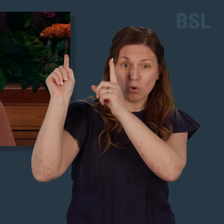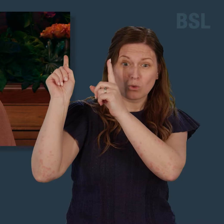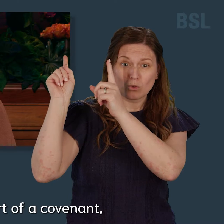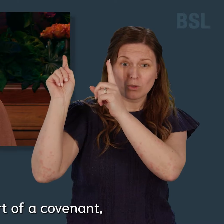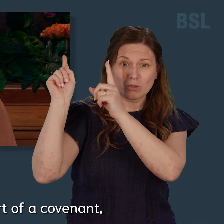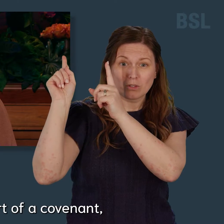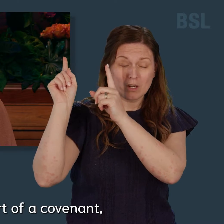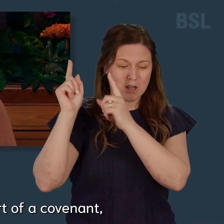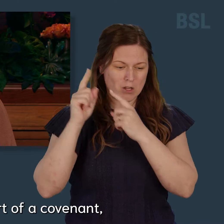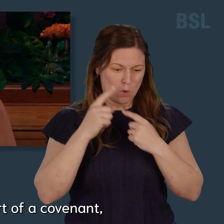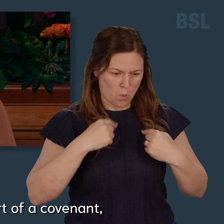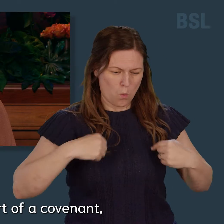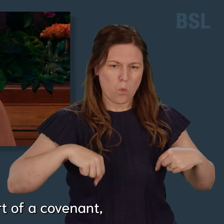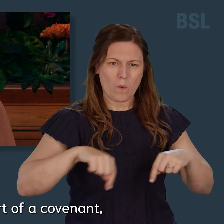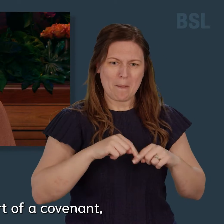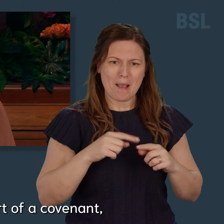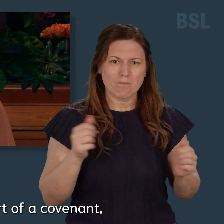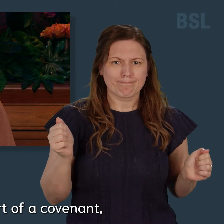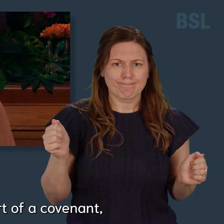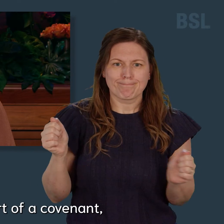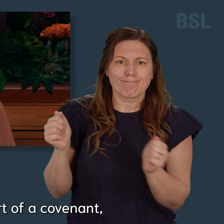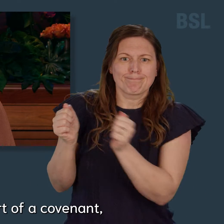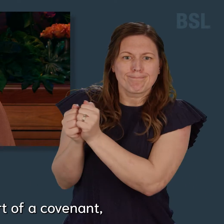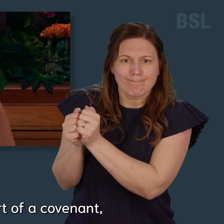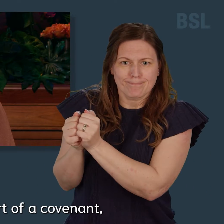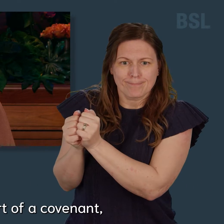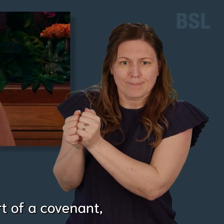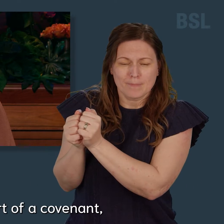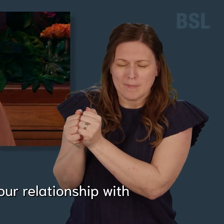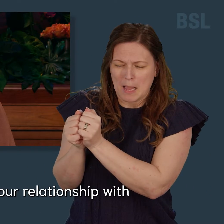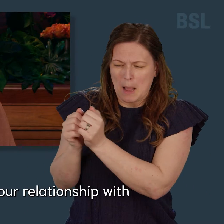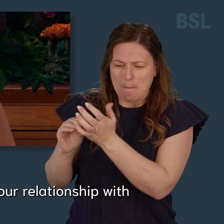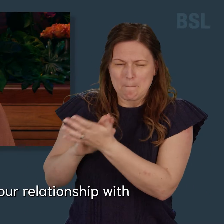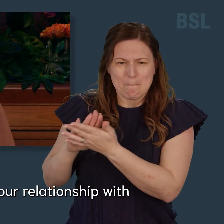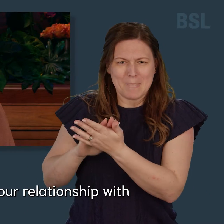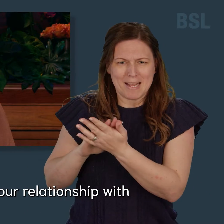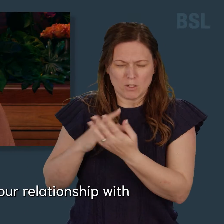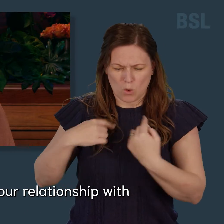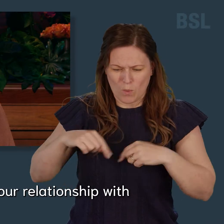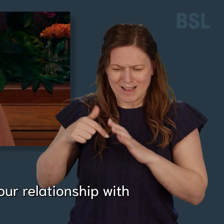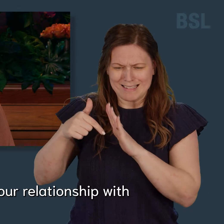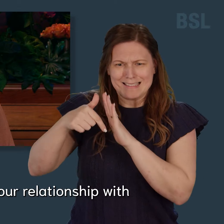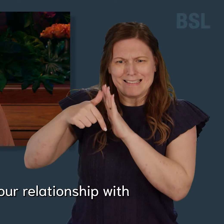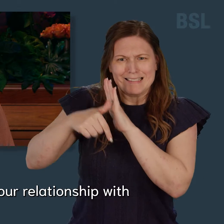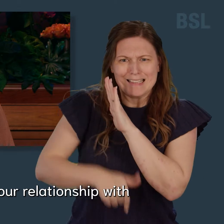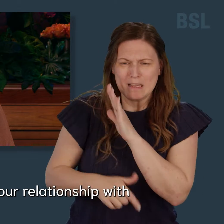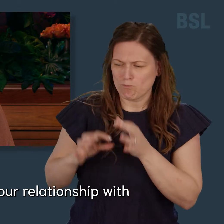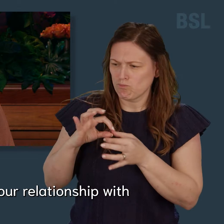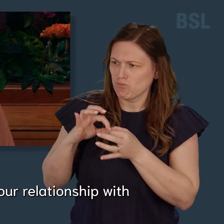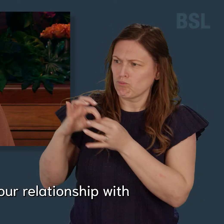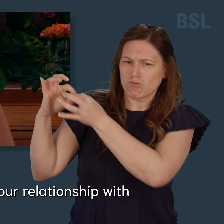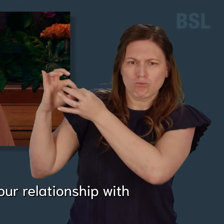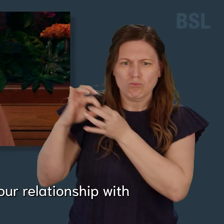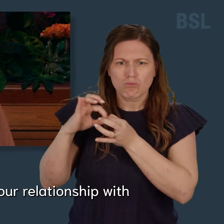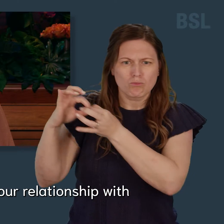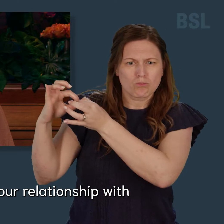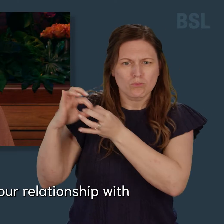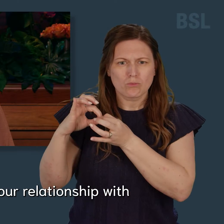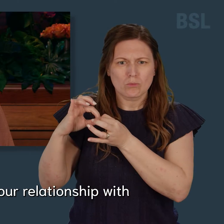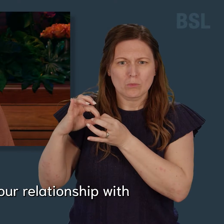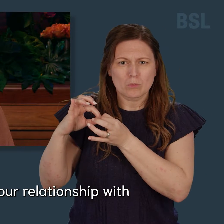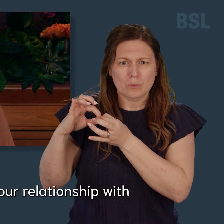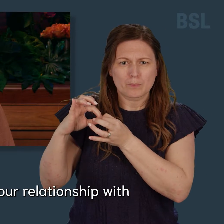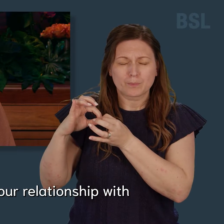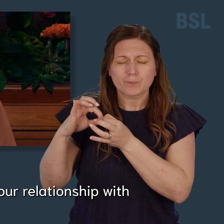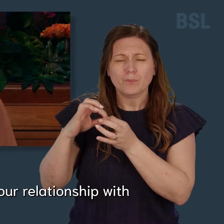God. When we choose to be part of a covenant, it enhances and deepens our relationship with